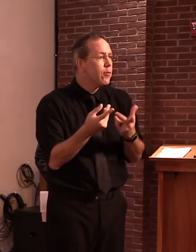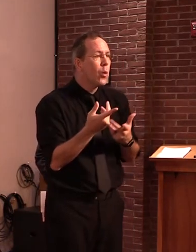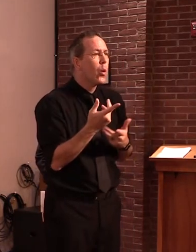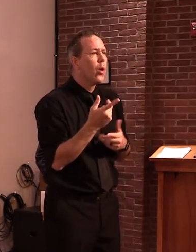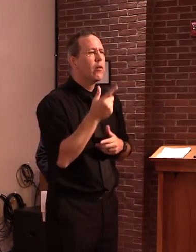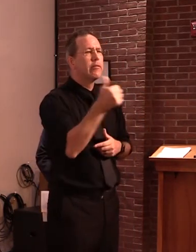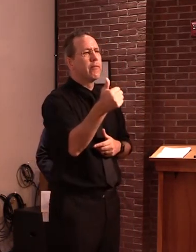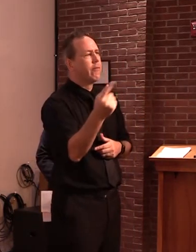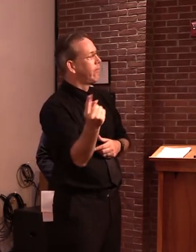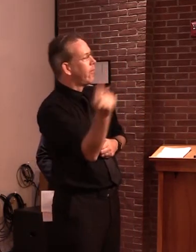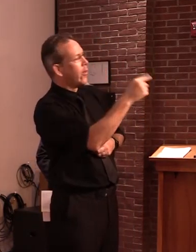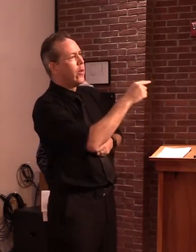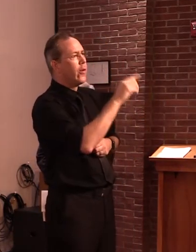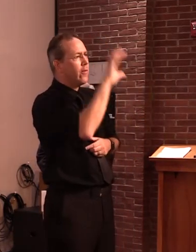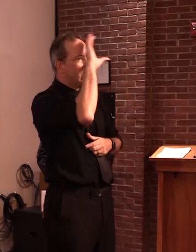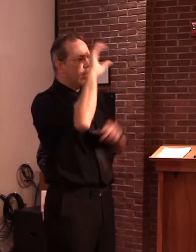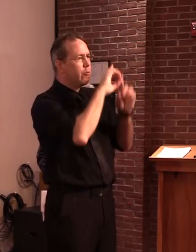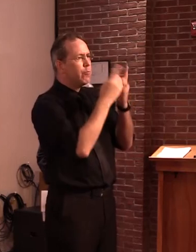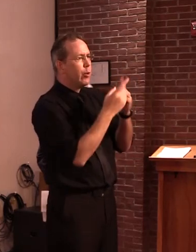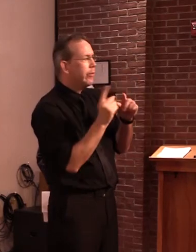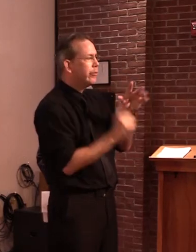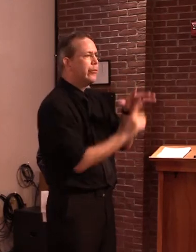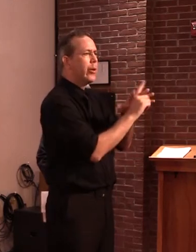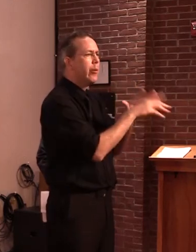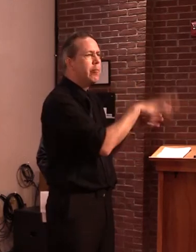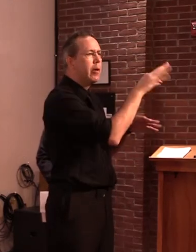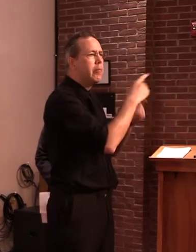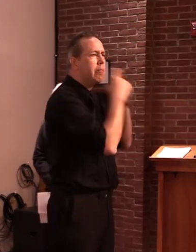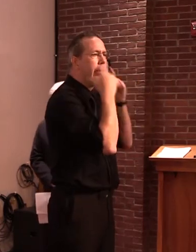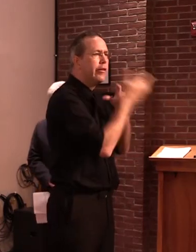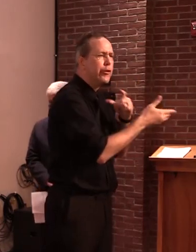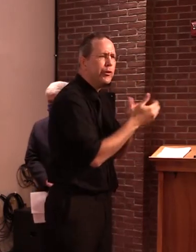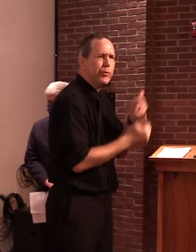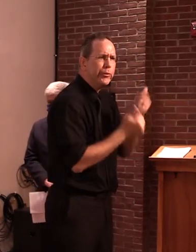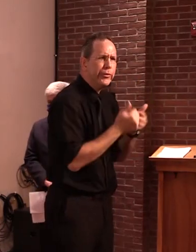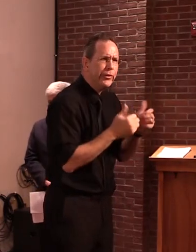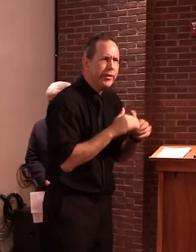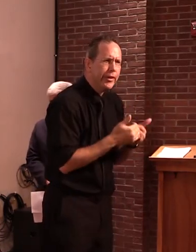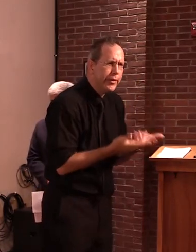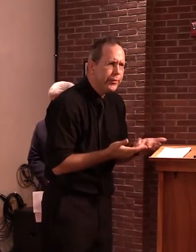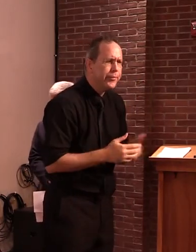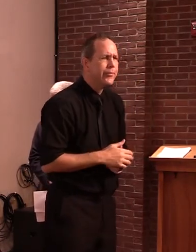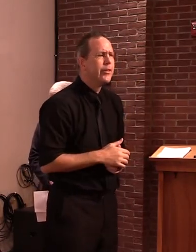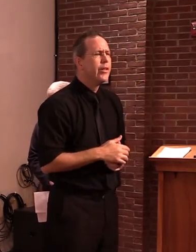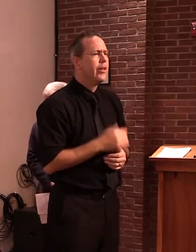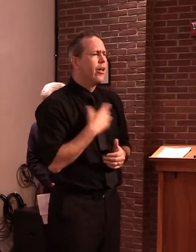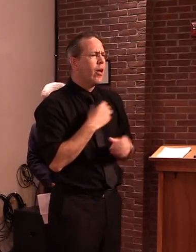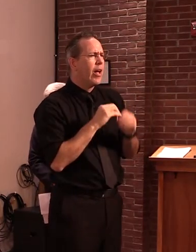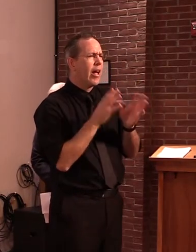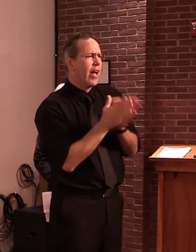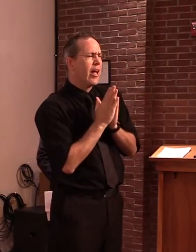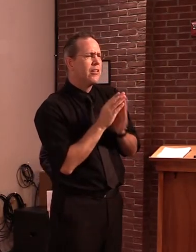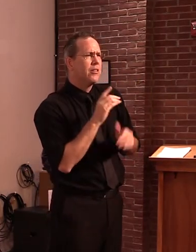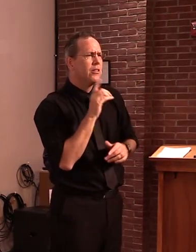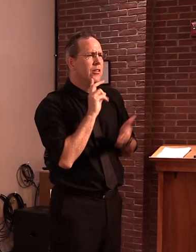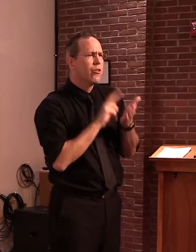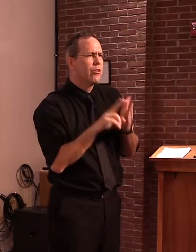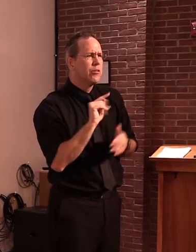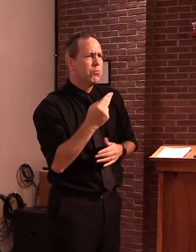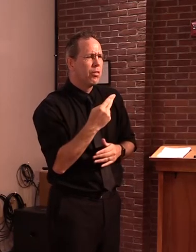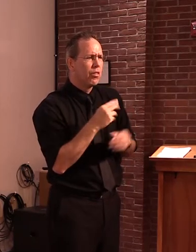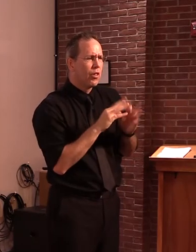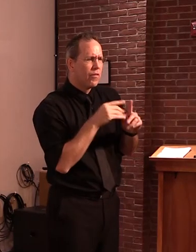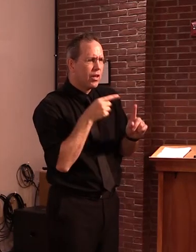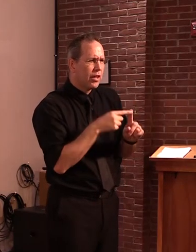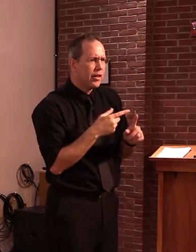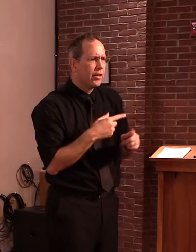or something like that? I'll ask Secretary Smith again to answer that, but good to hear your voice, Mike. I wasn't